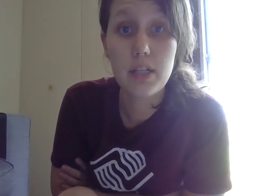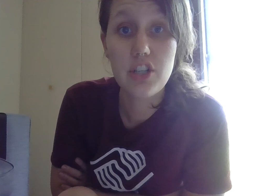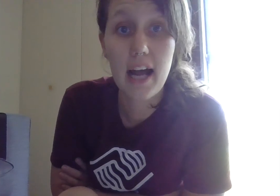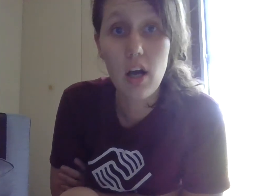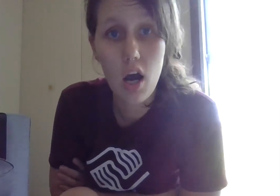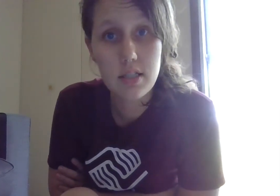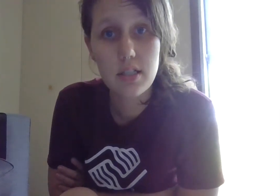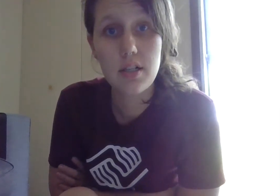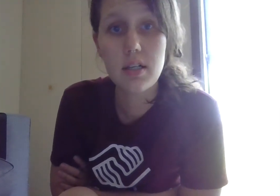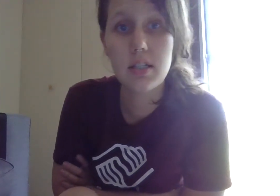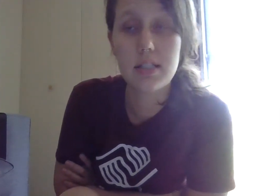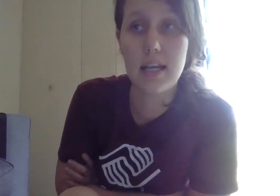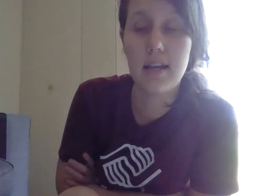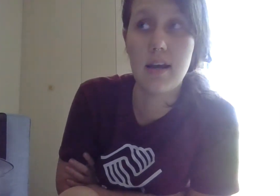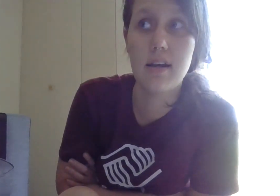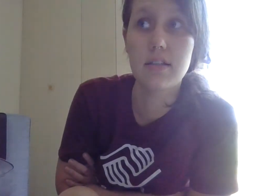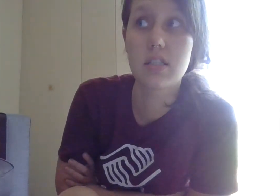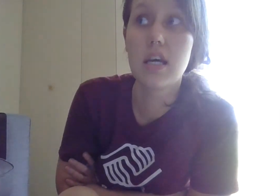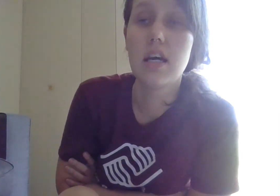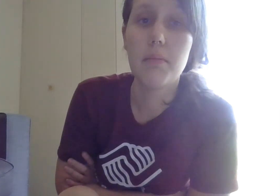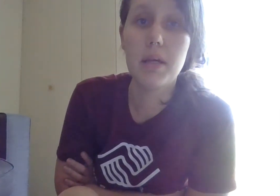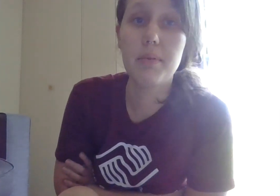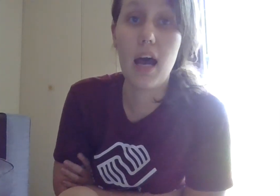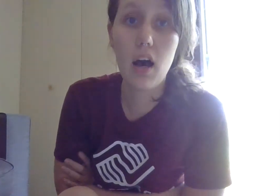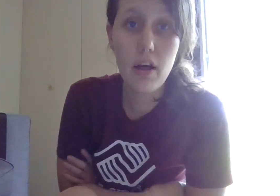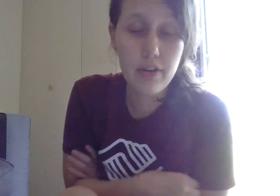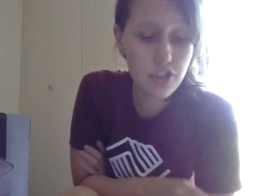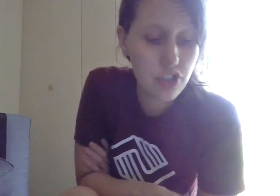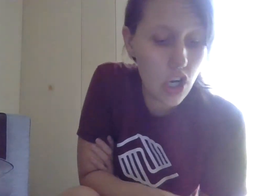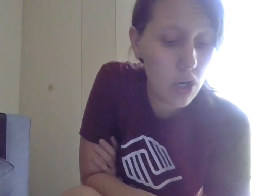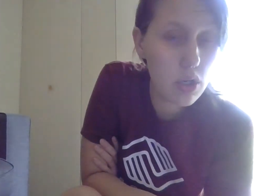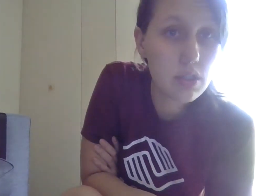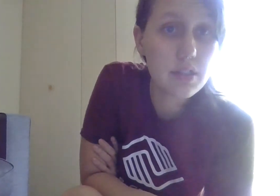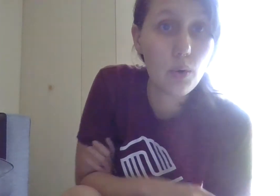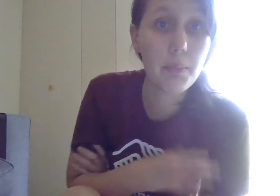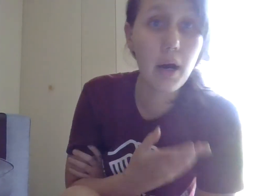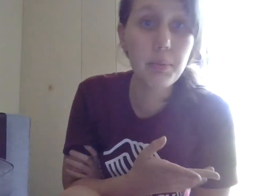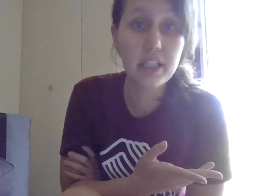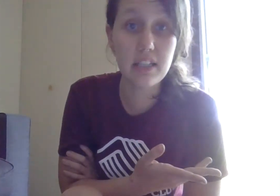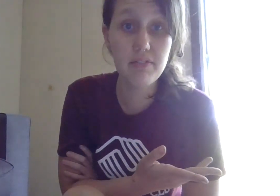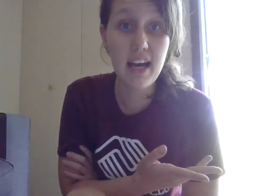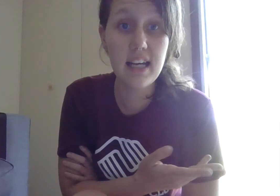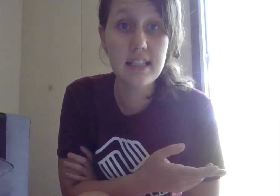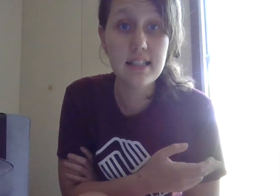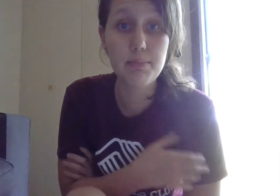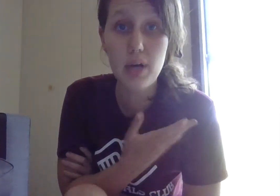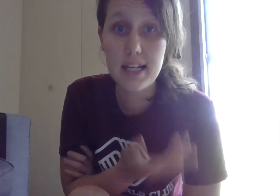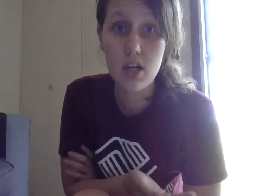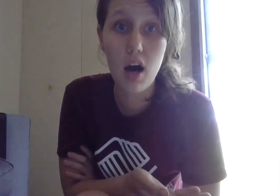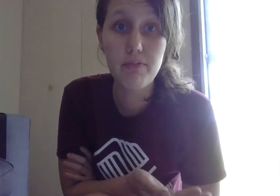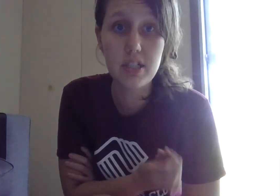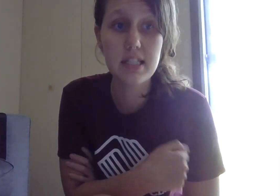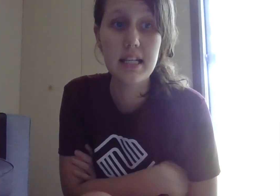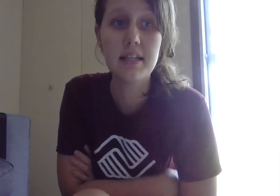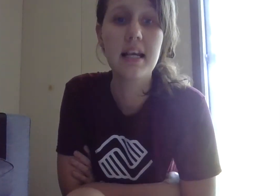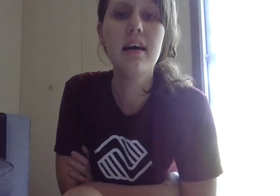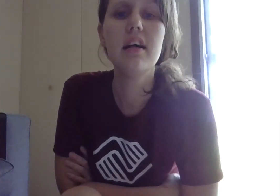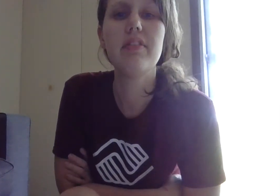at concerts and maybe at other shows or public events, press conferences. That